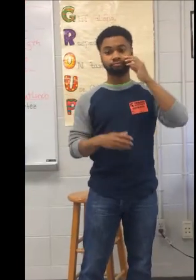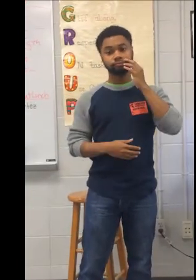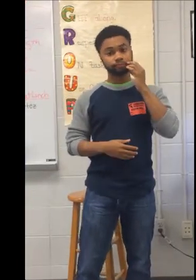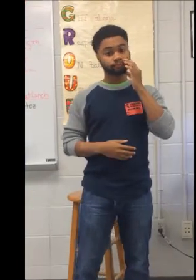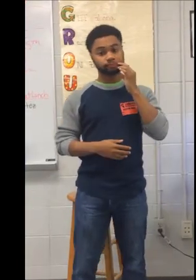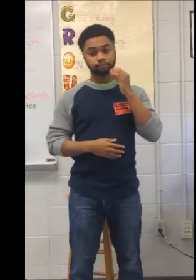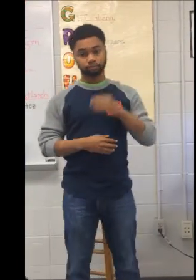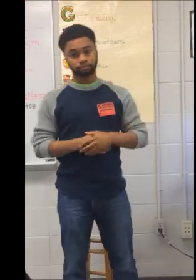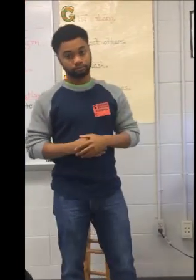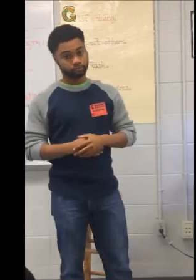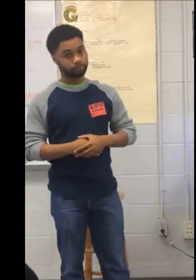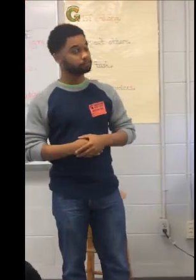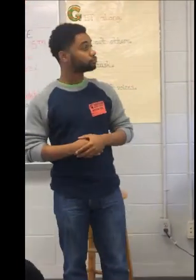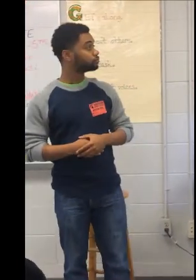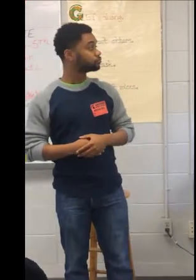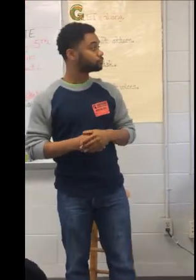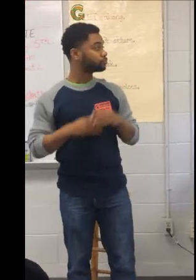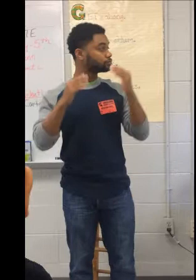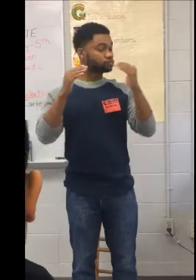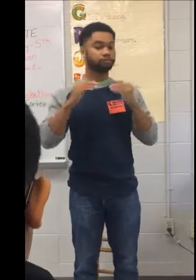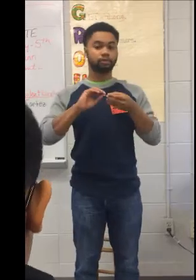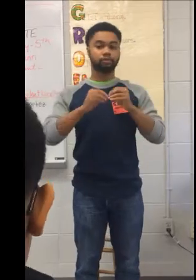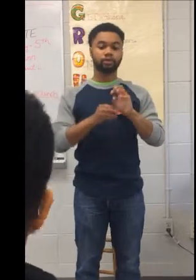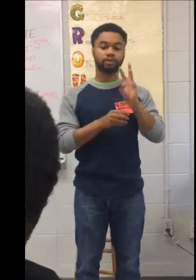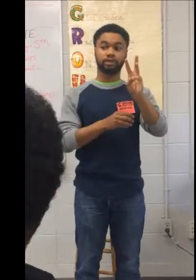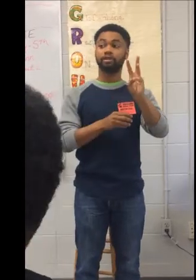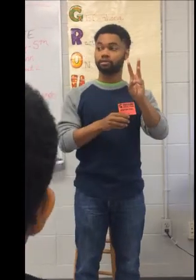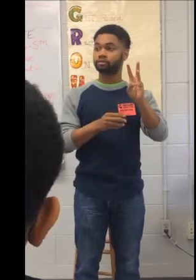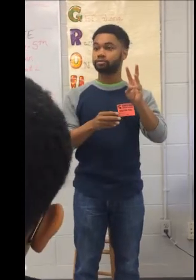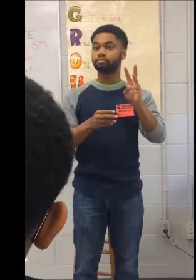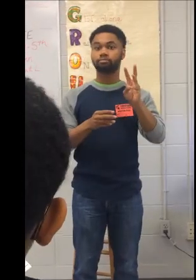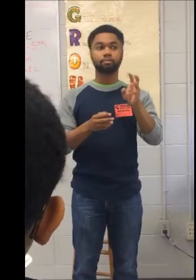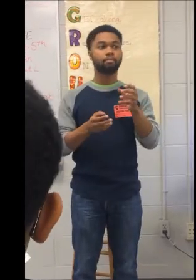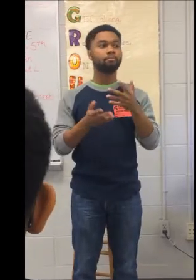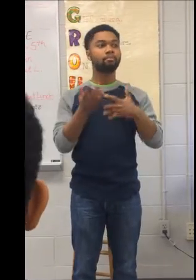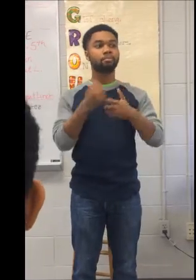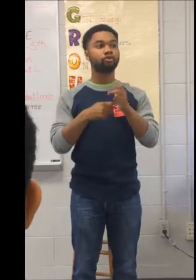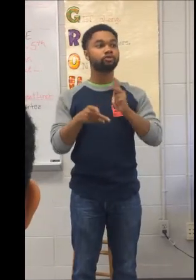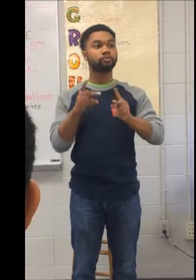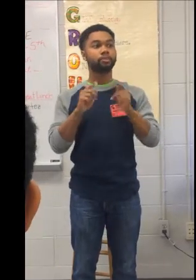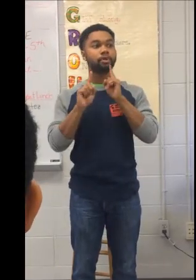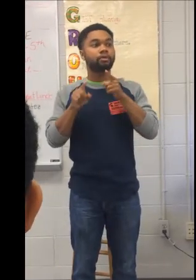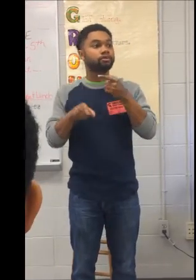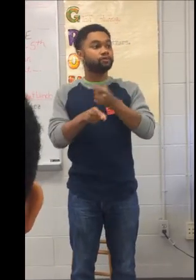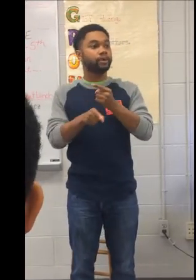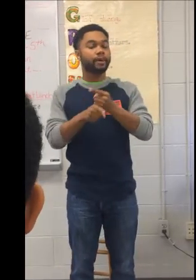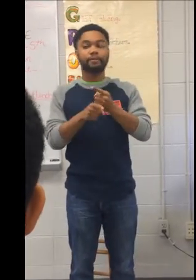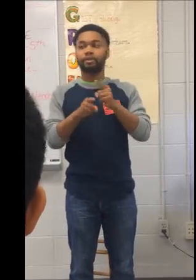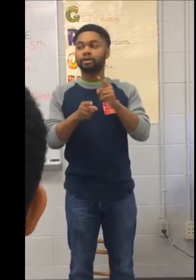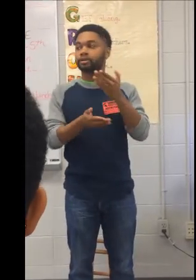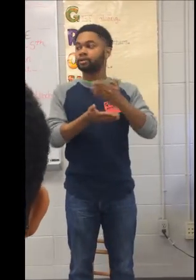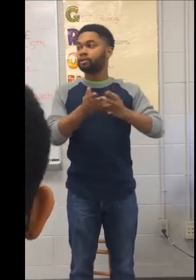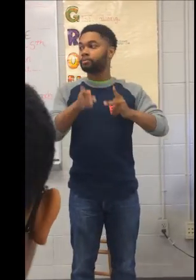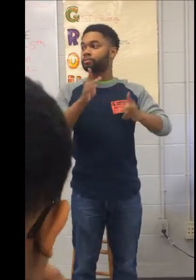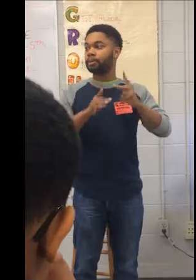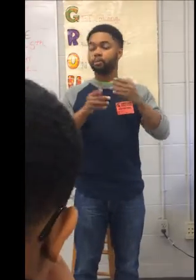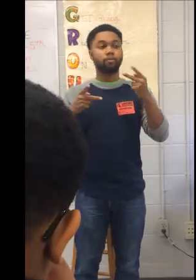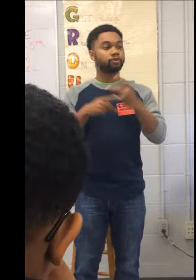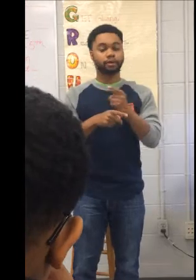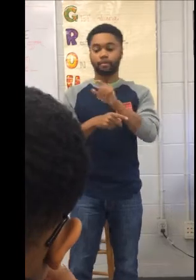Alright? Next one, number 6, most people got, except for those people who multiplied 0.9 times 3. What